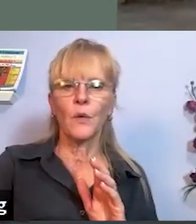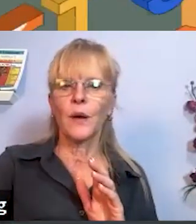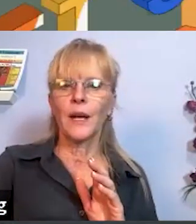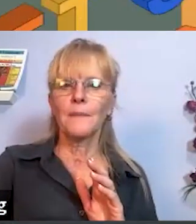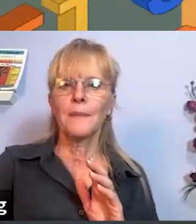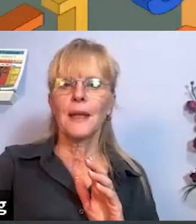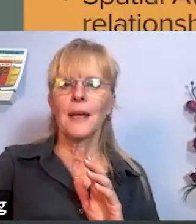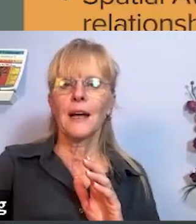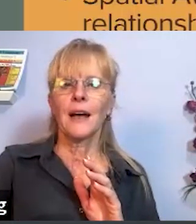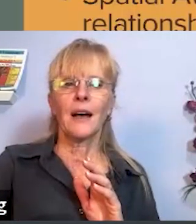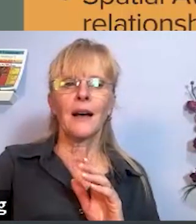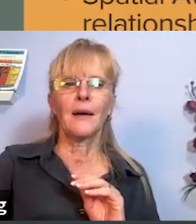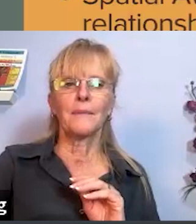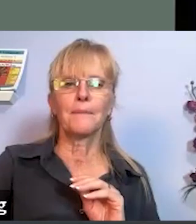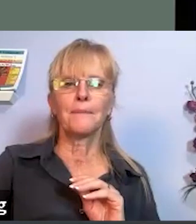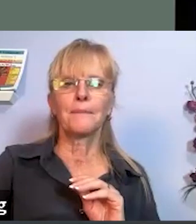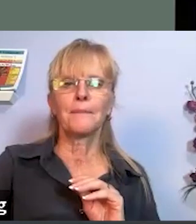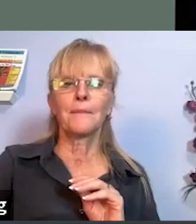went the wrong way.